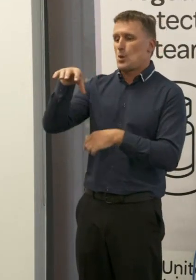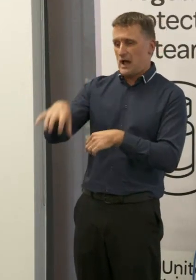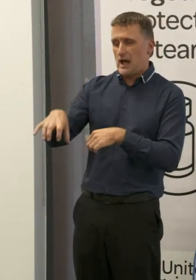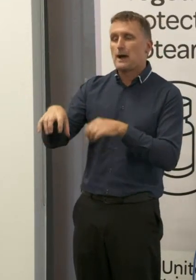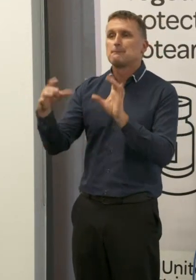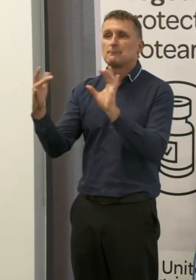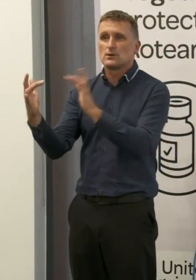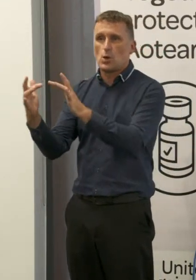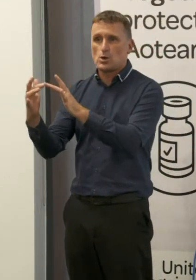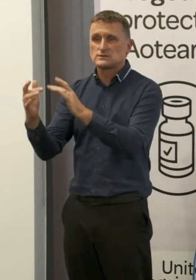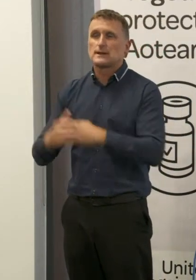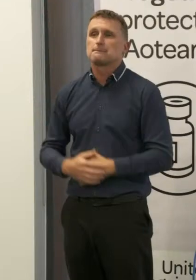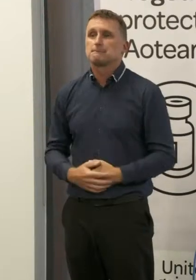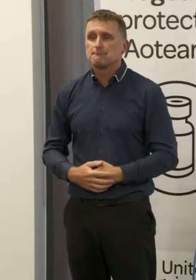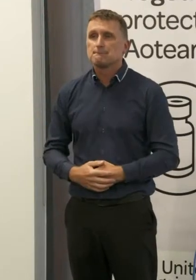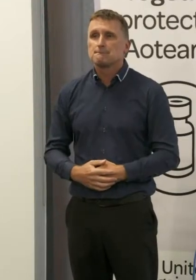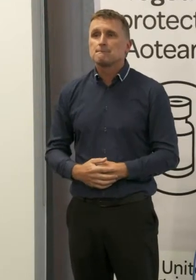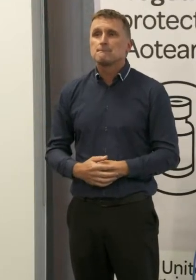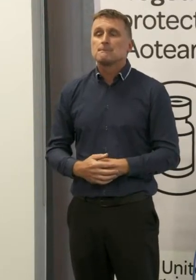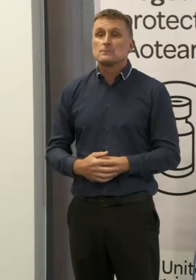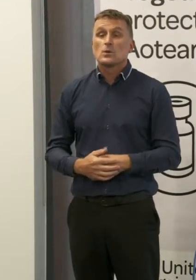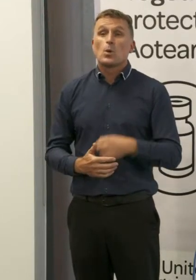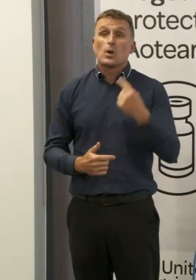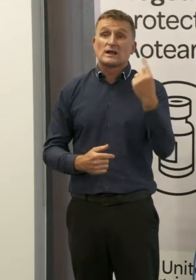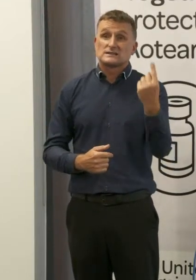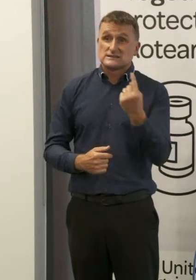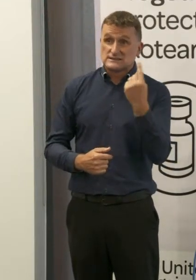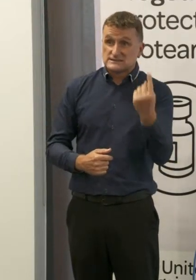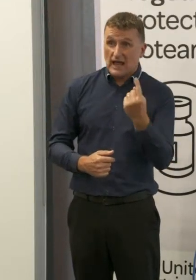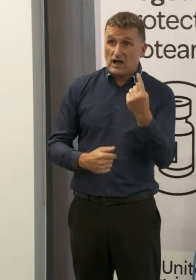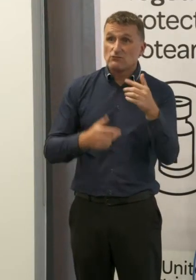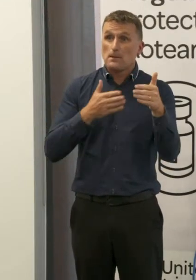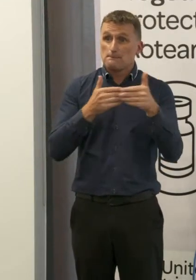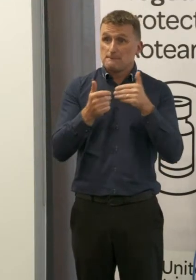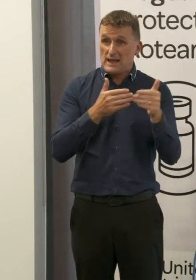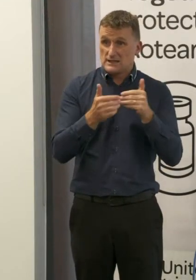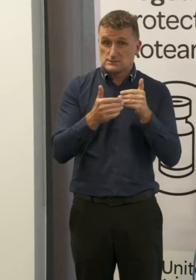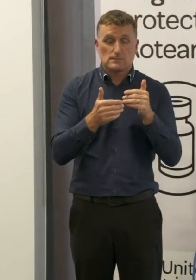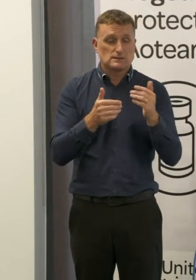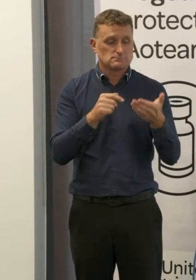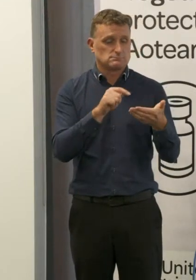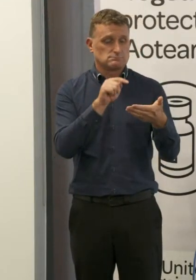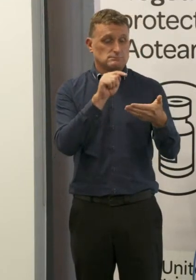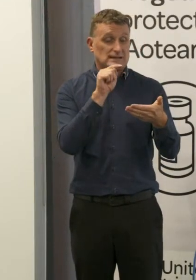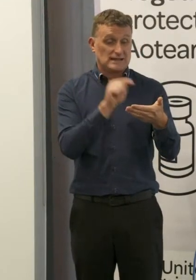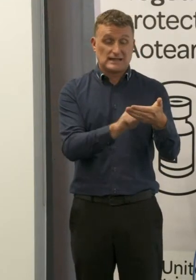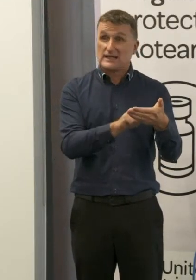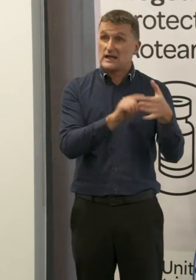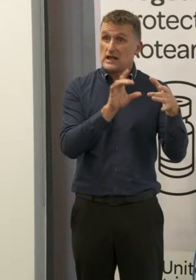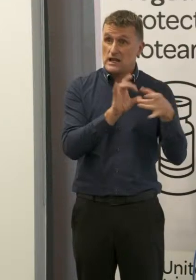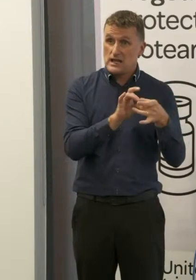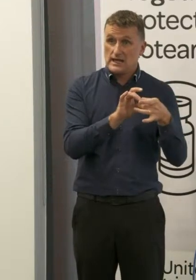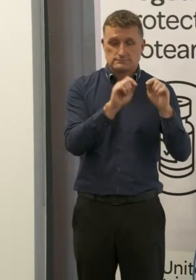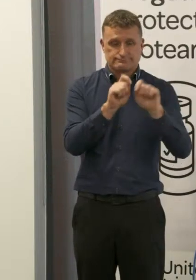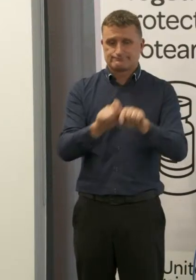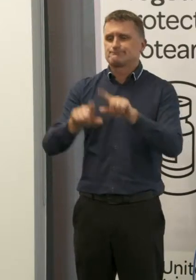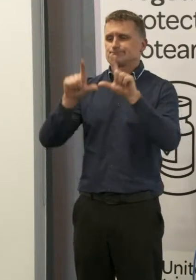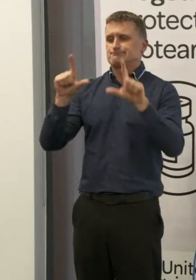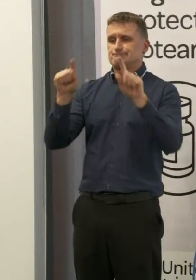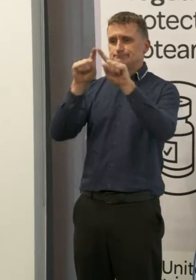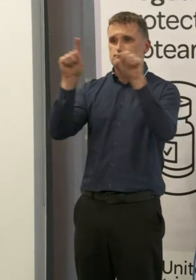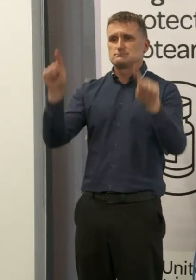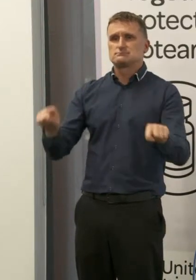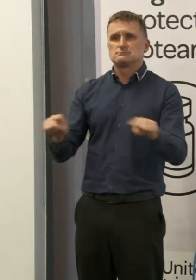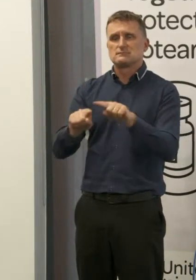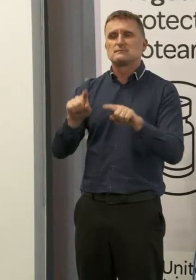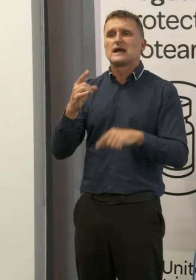that self-management pathway, when people click on the link, they'll be taken to a self-assessment form, and that form will collect data